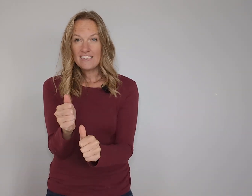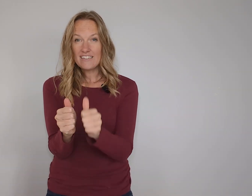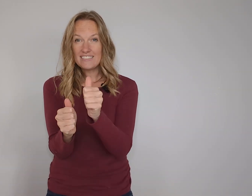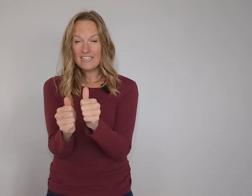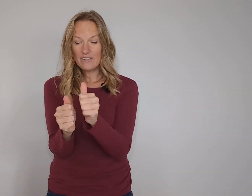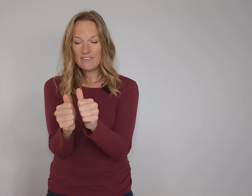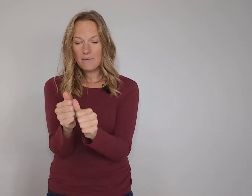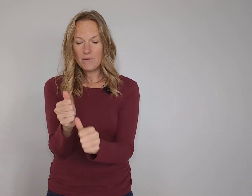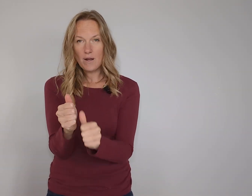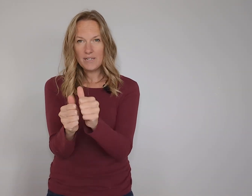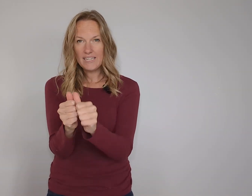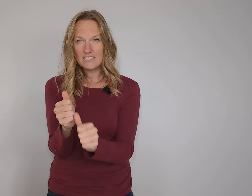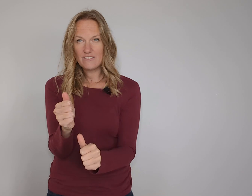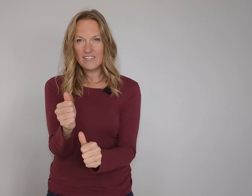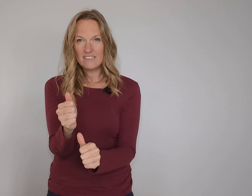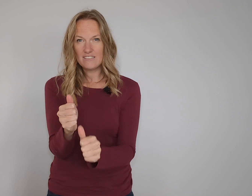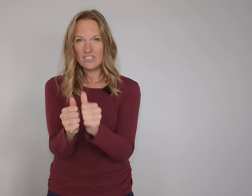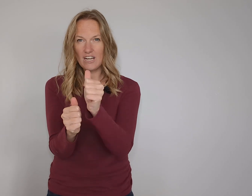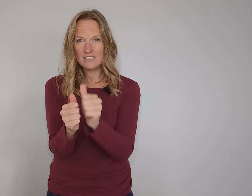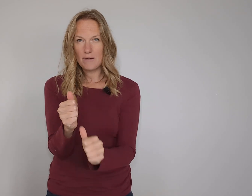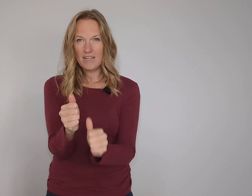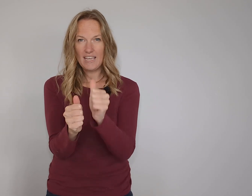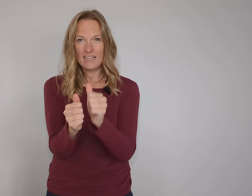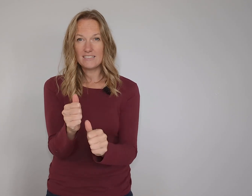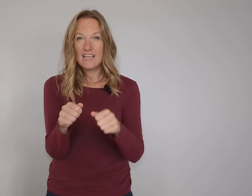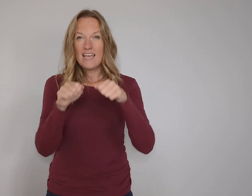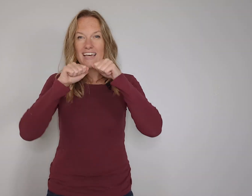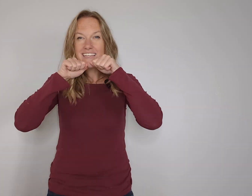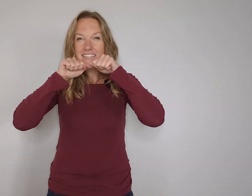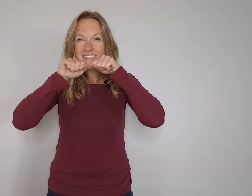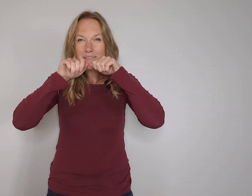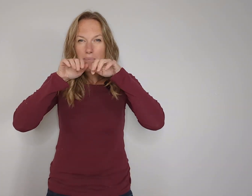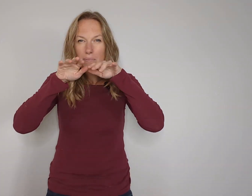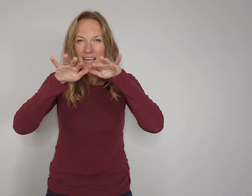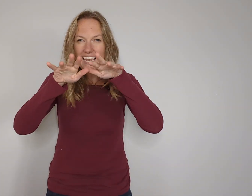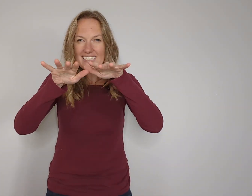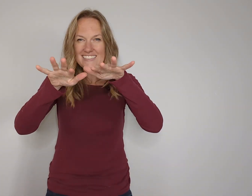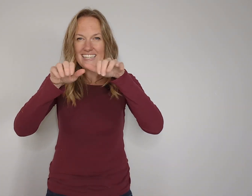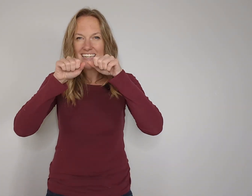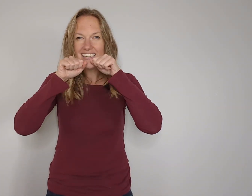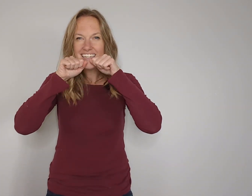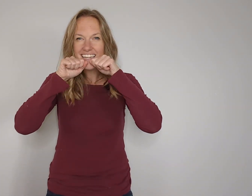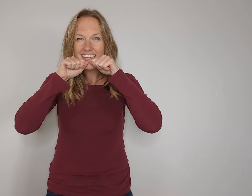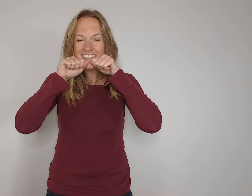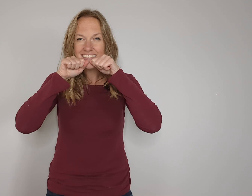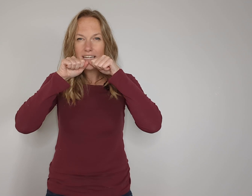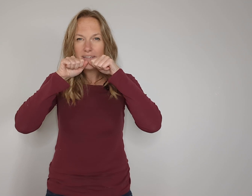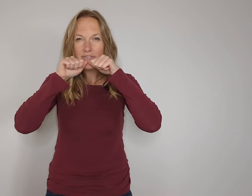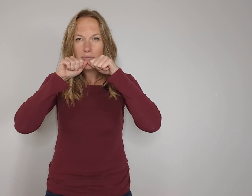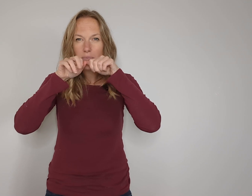you're going to take your thumb and rub it against your fingers of your non-dominant hand. And then this is blessing. Okay, so it's coming out from your